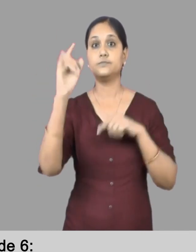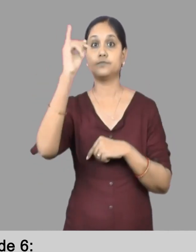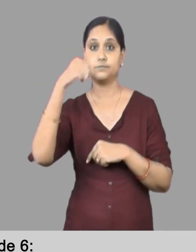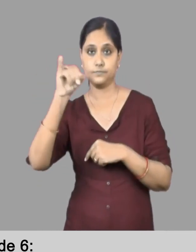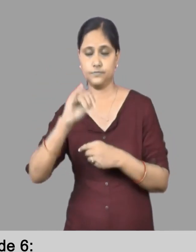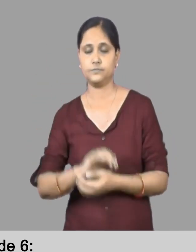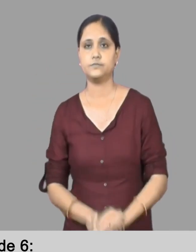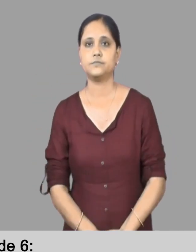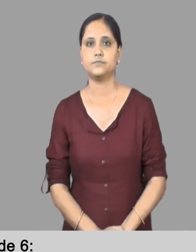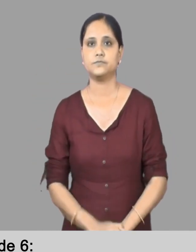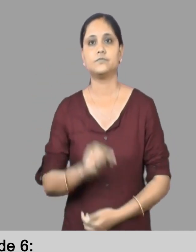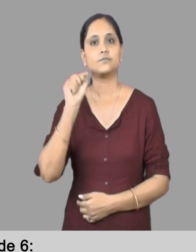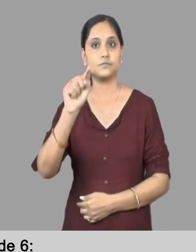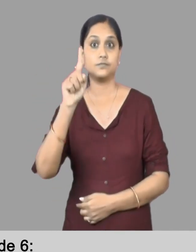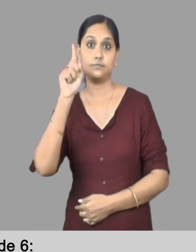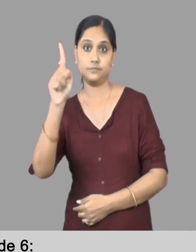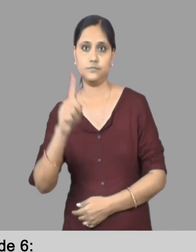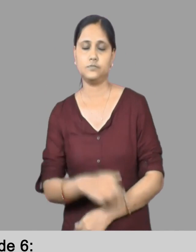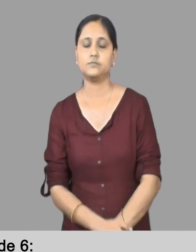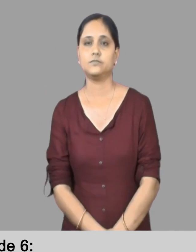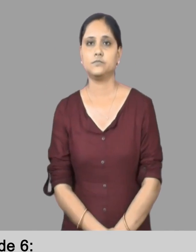Slide 6. Point 1.